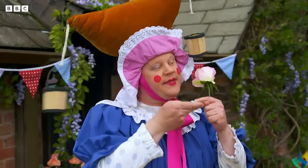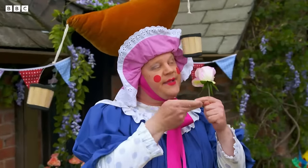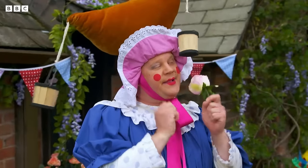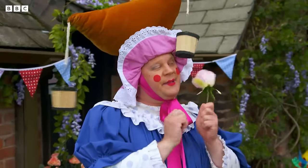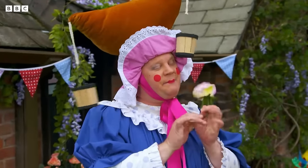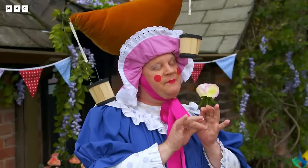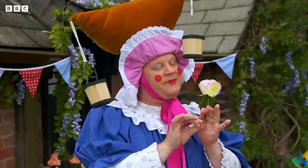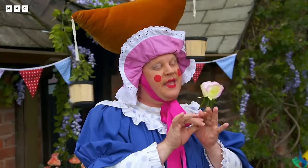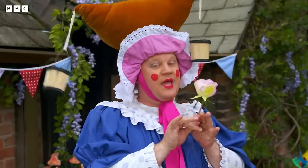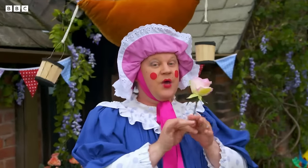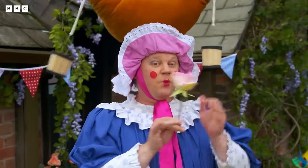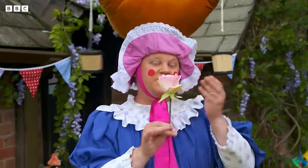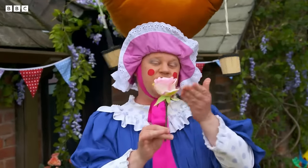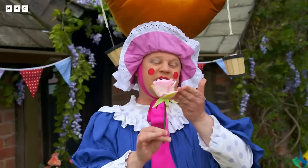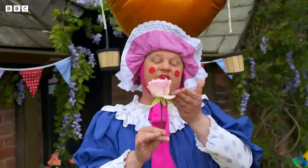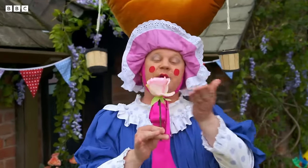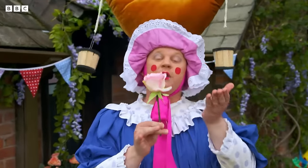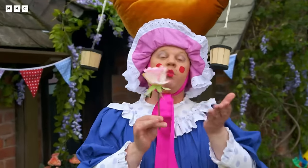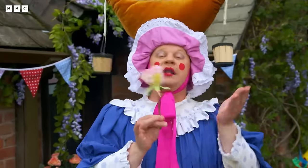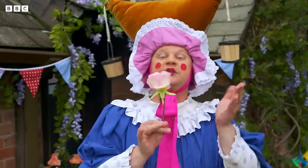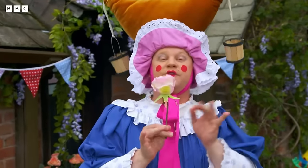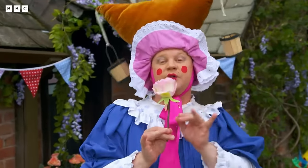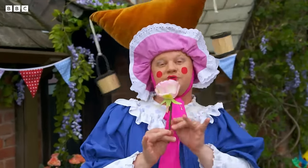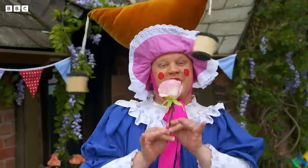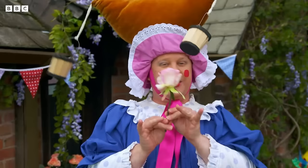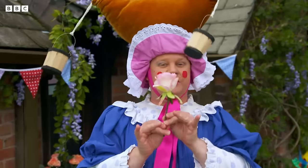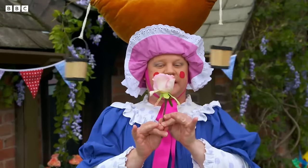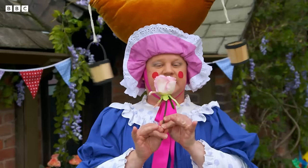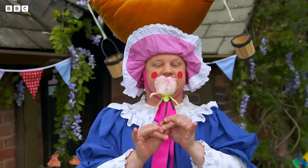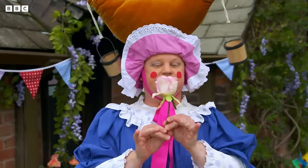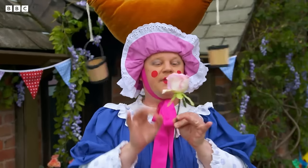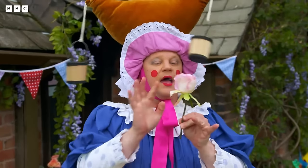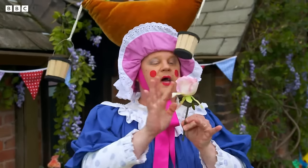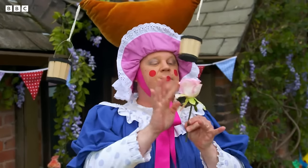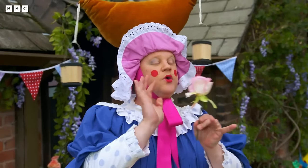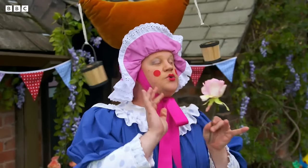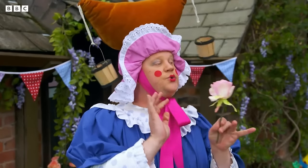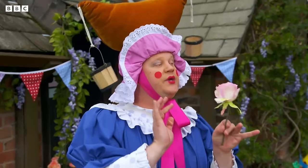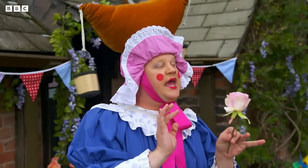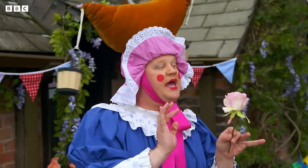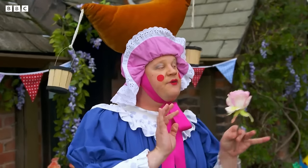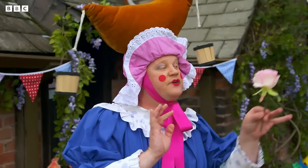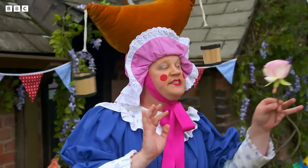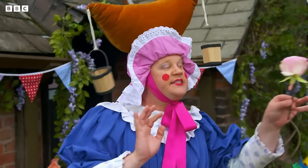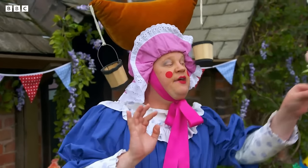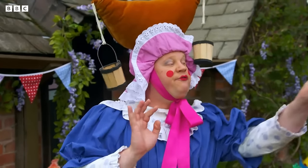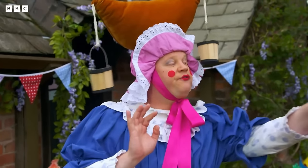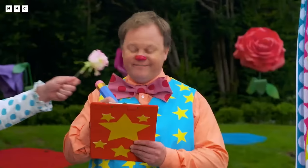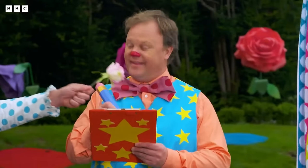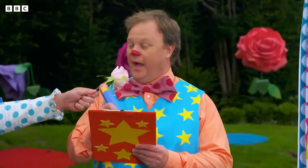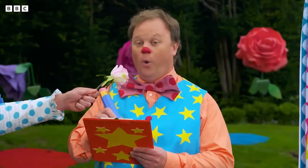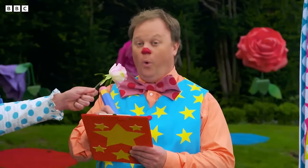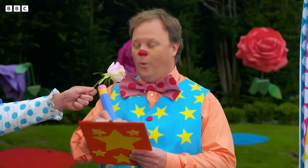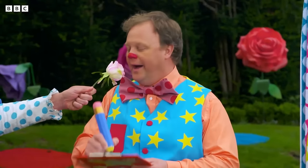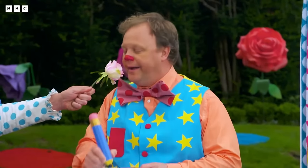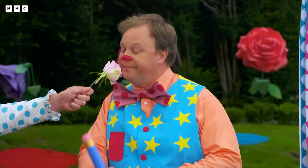Tumble. What do you think of my wonderful roses? Would you care for a sniff? Ooh.